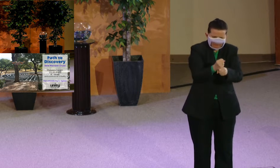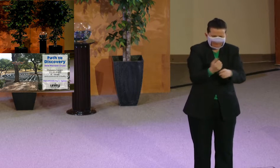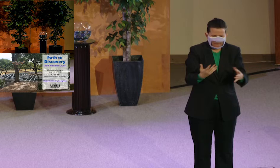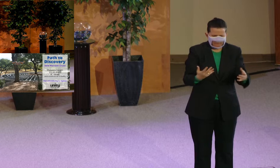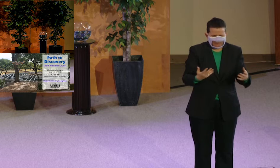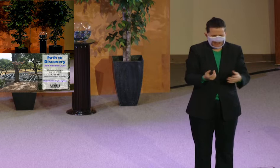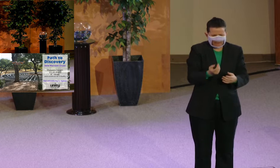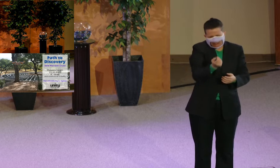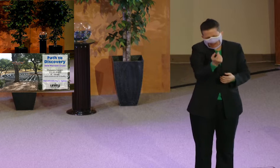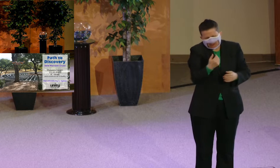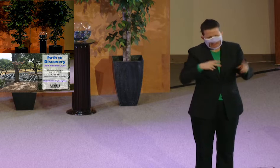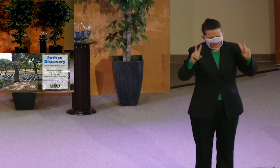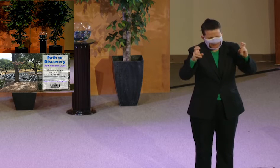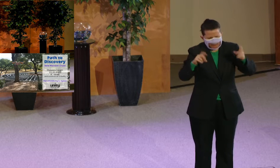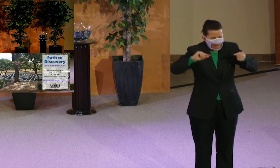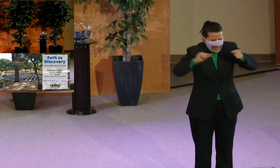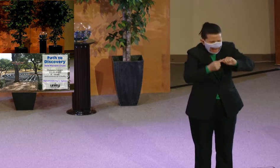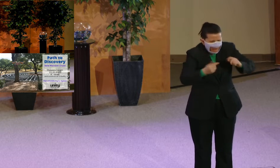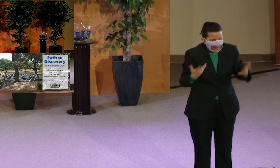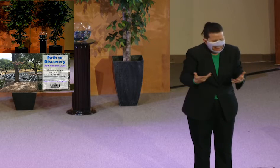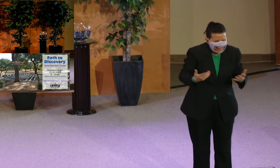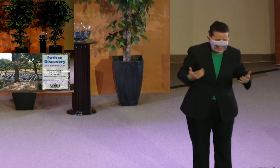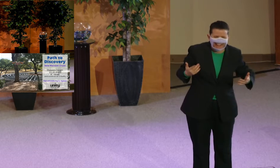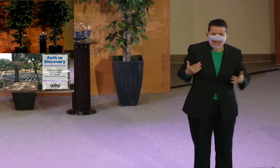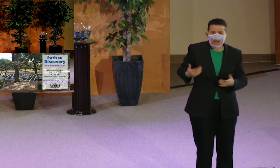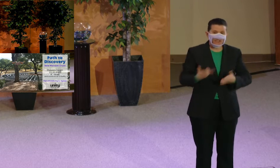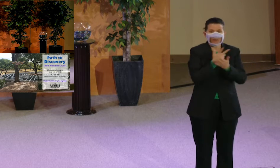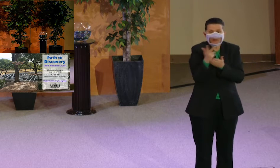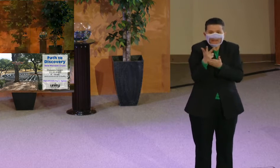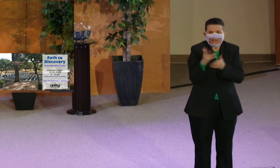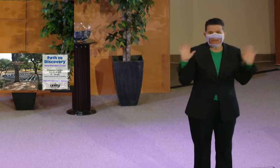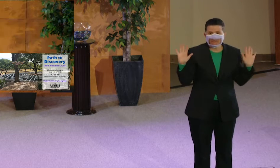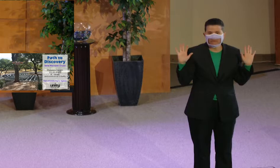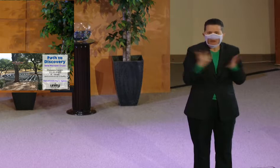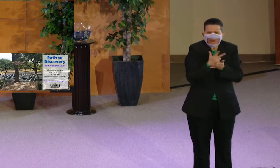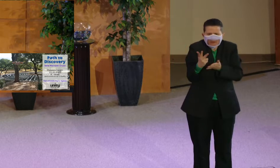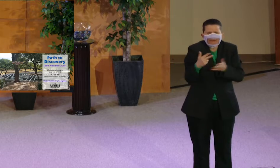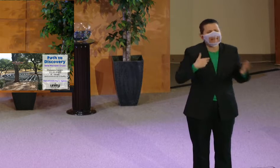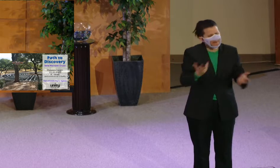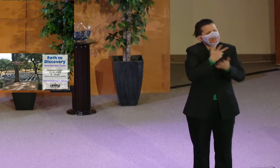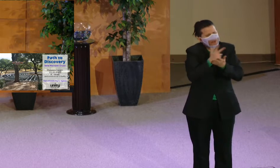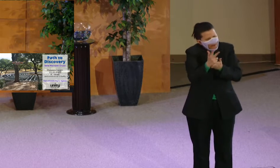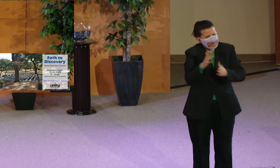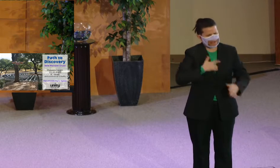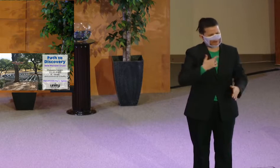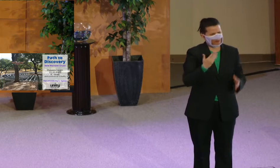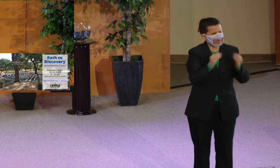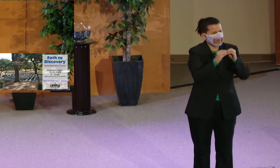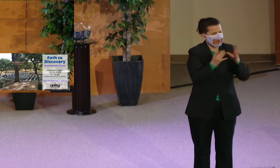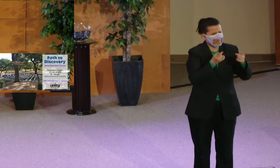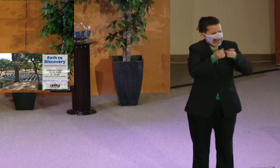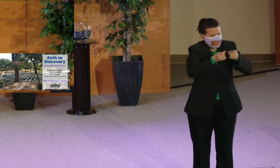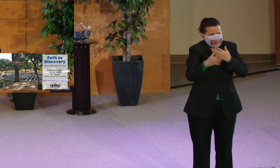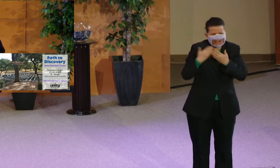a little less. And so it's going to be for 3 weeks. So that's a very manageable commitment. And the reason that